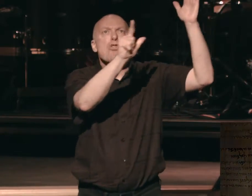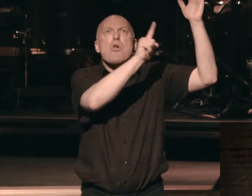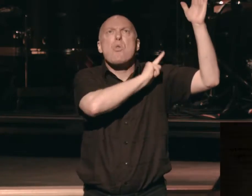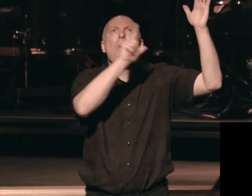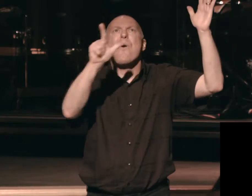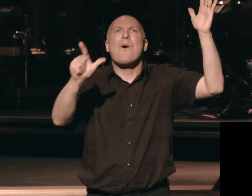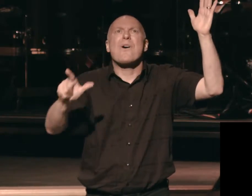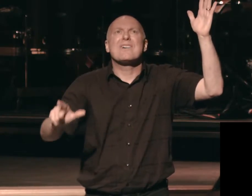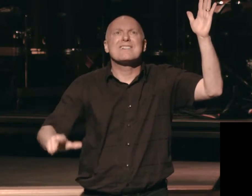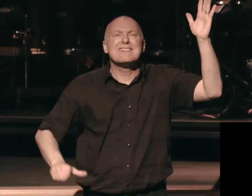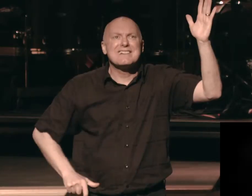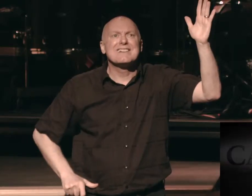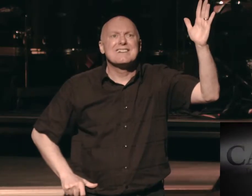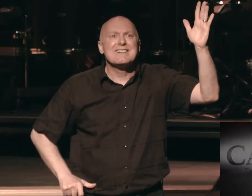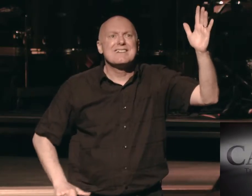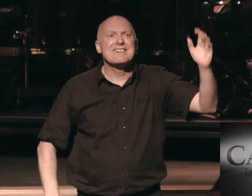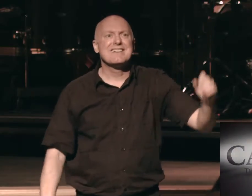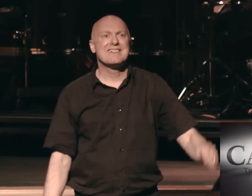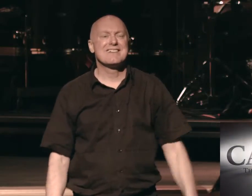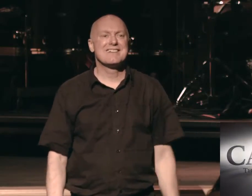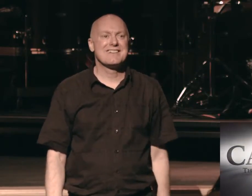of the Lord.